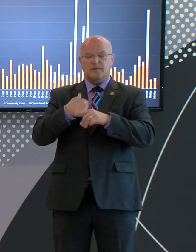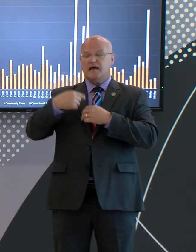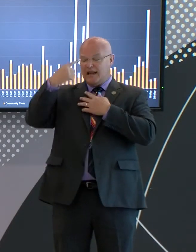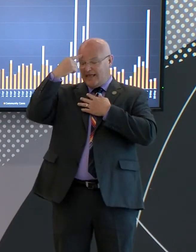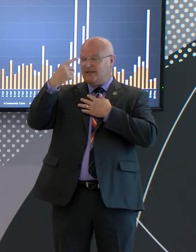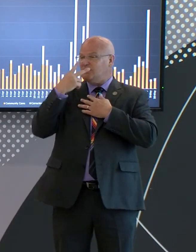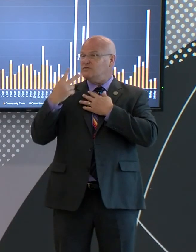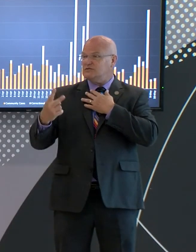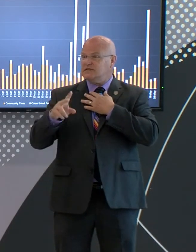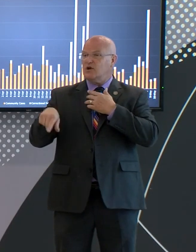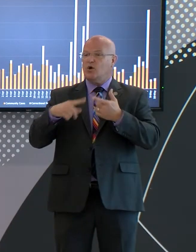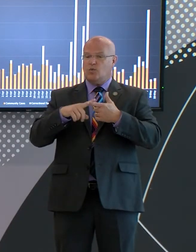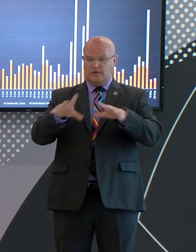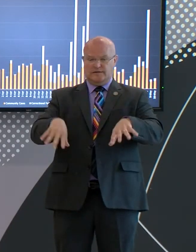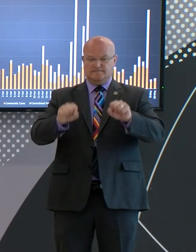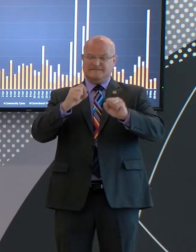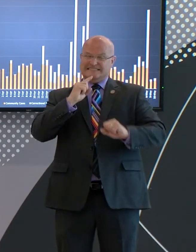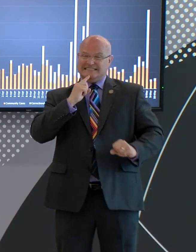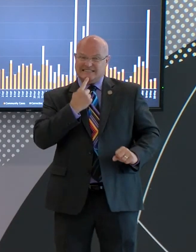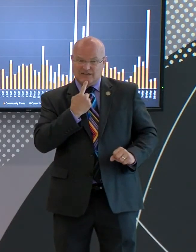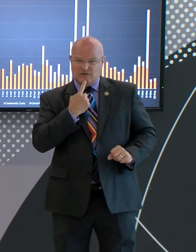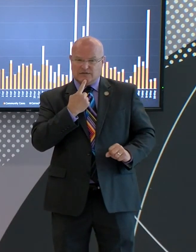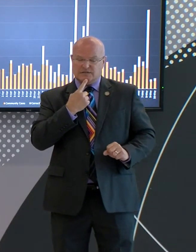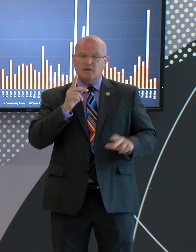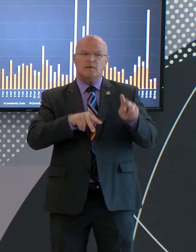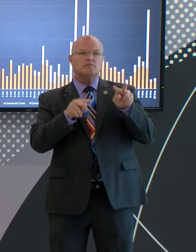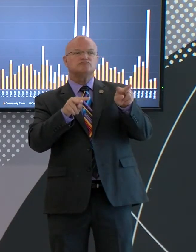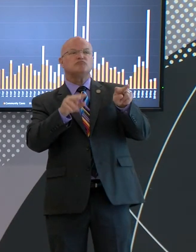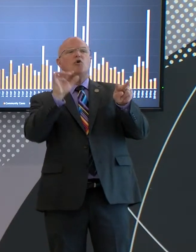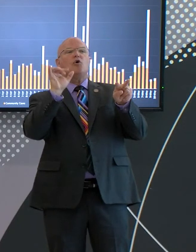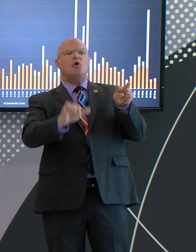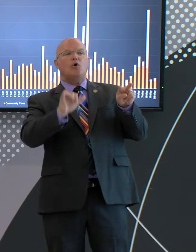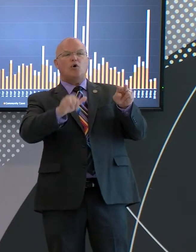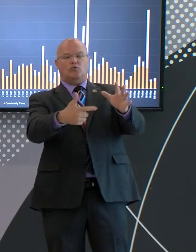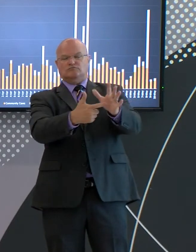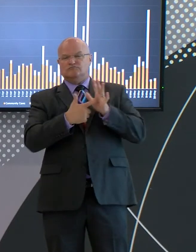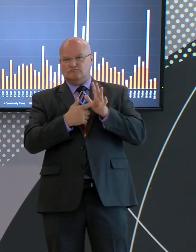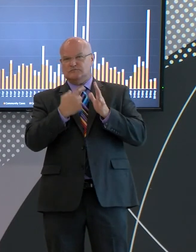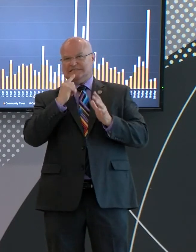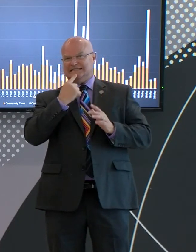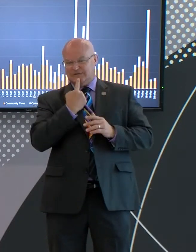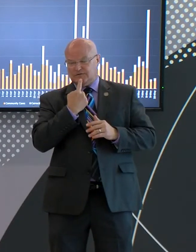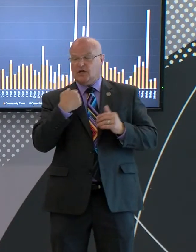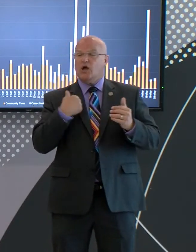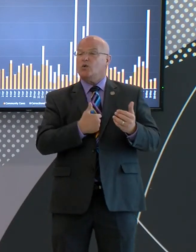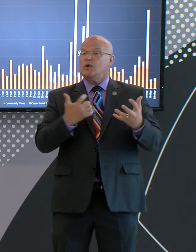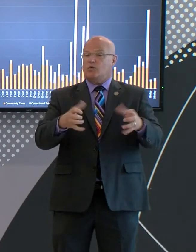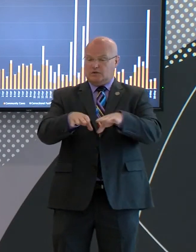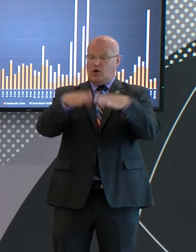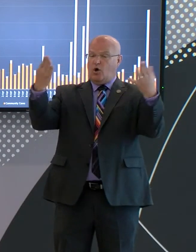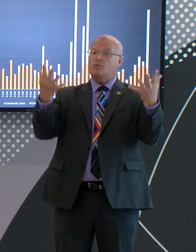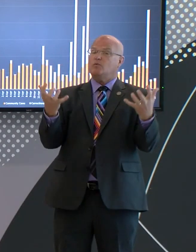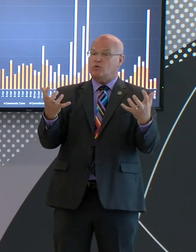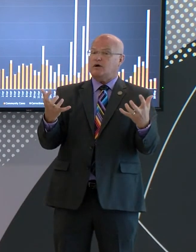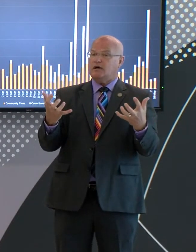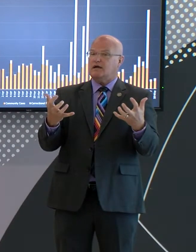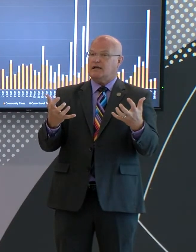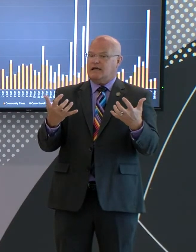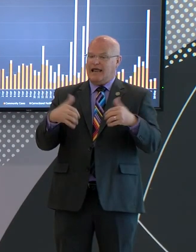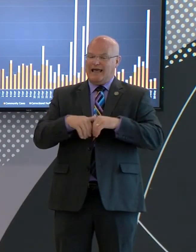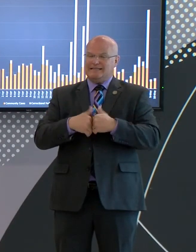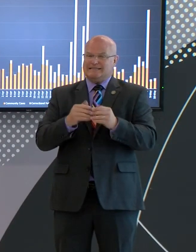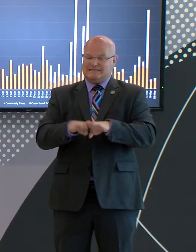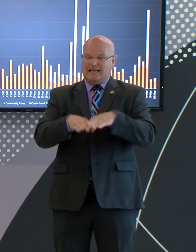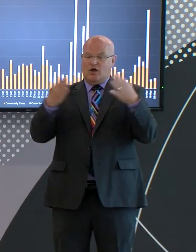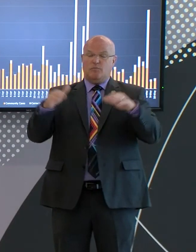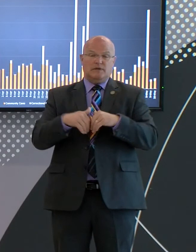I think that you'll see when they take it seriously that others will take it seriously as well. And we want to stay open, and the way you stay